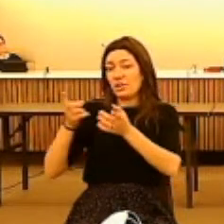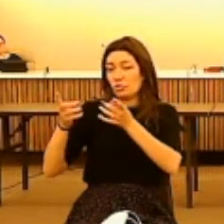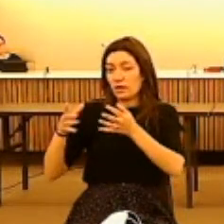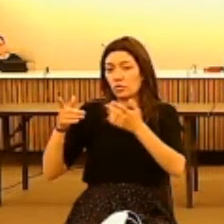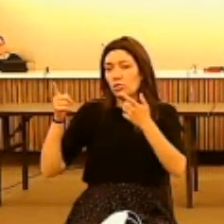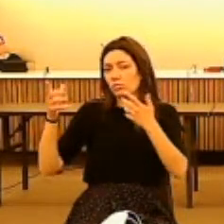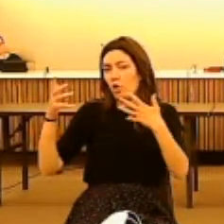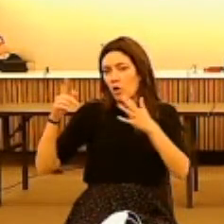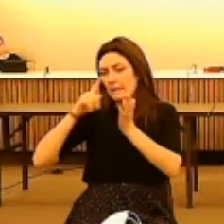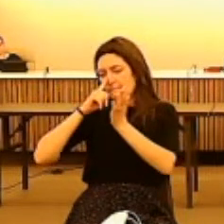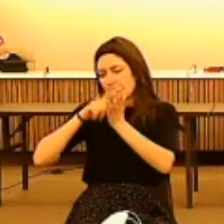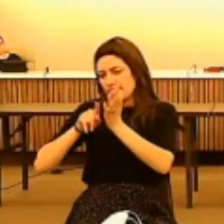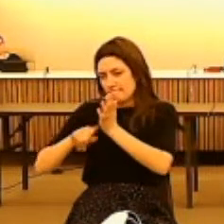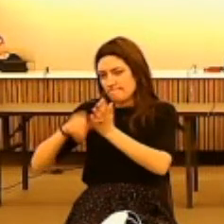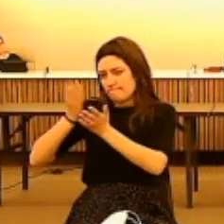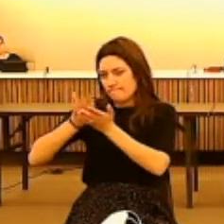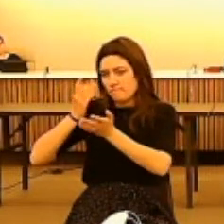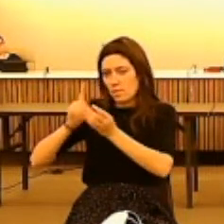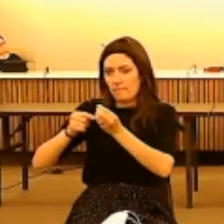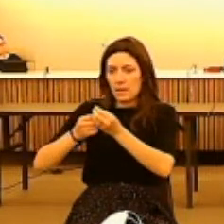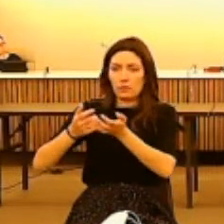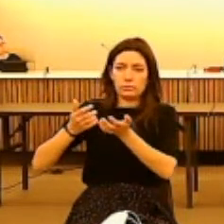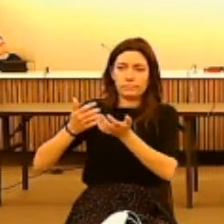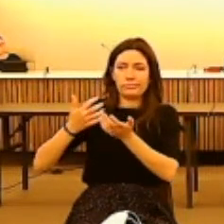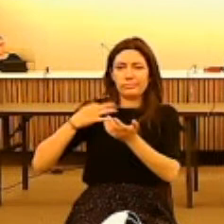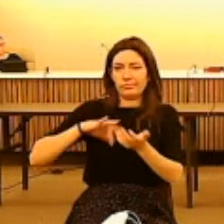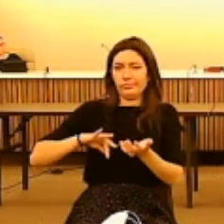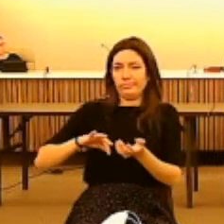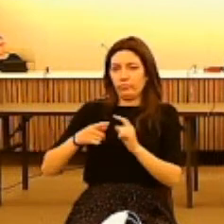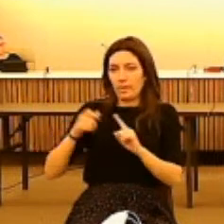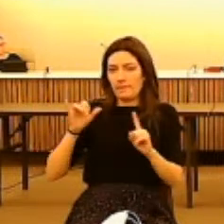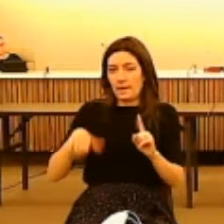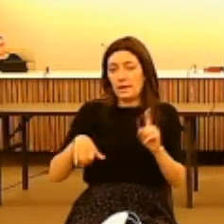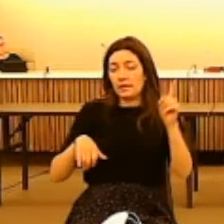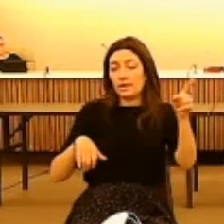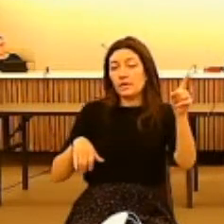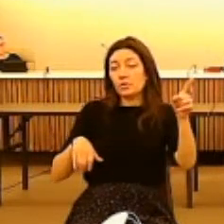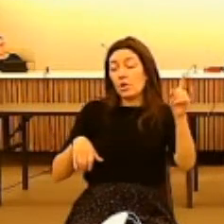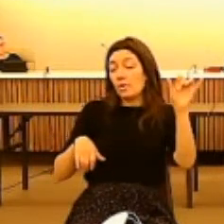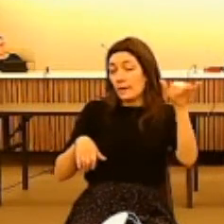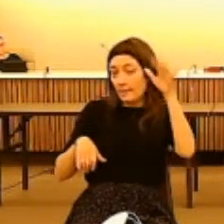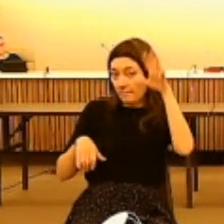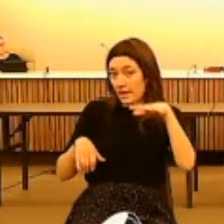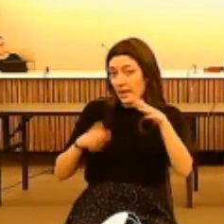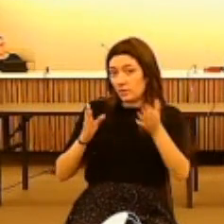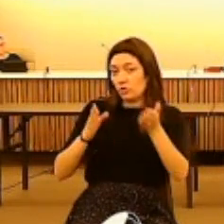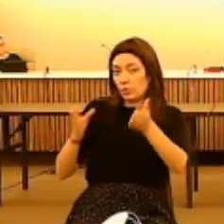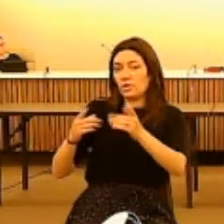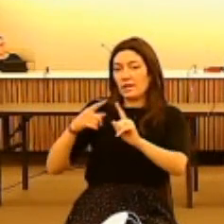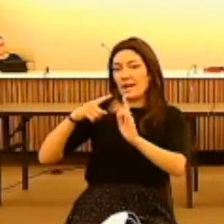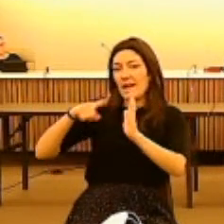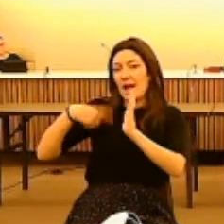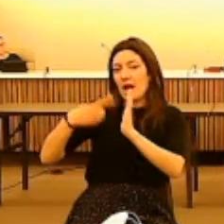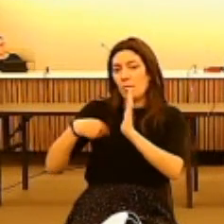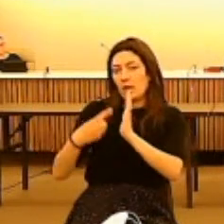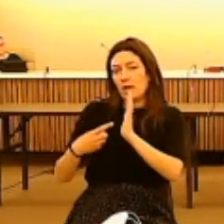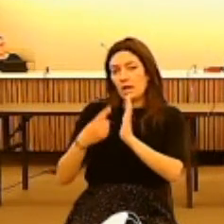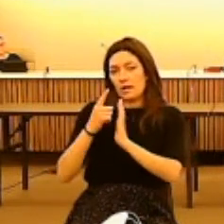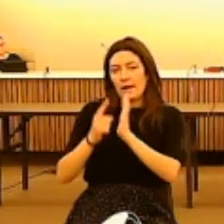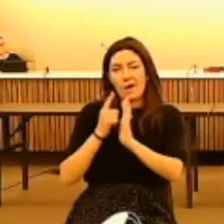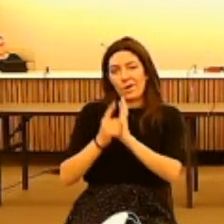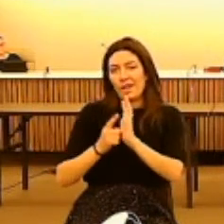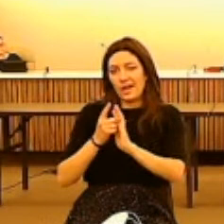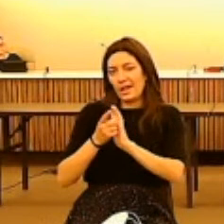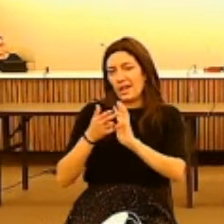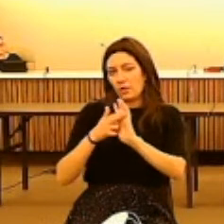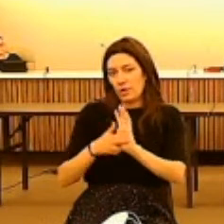that stuff. So he suggested a hourly contract. I described what it